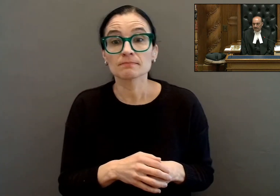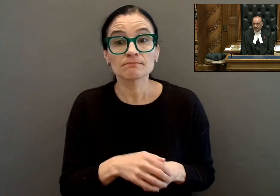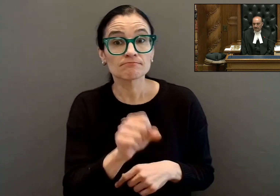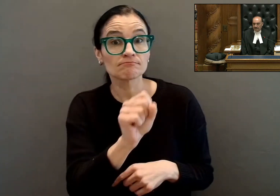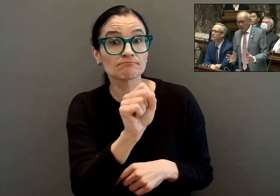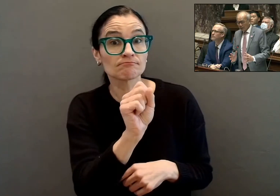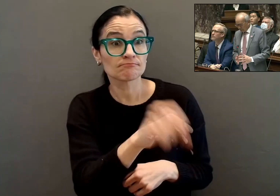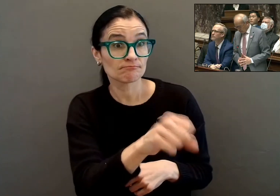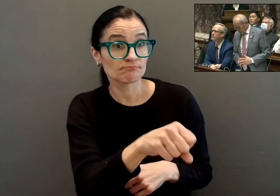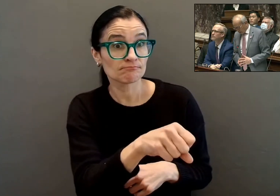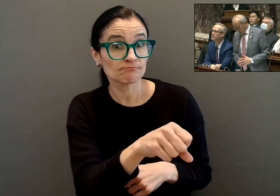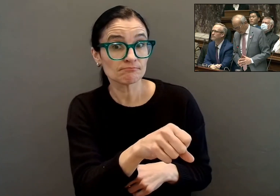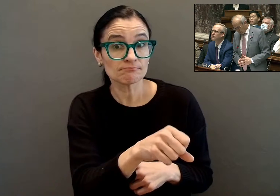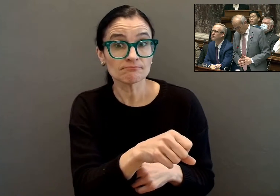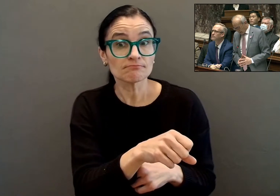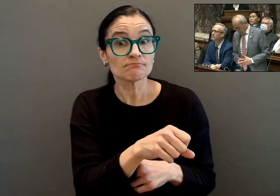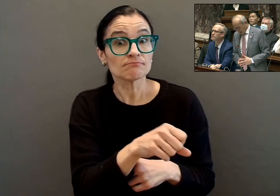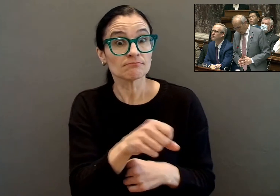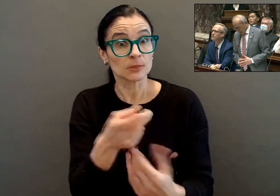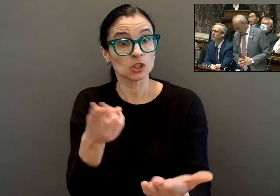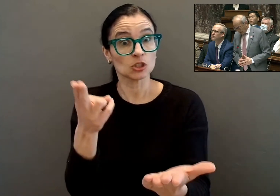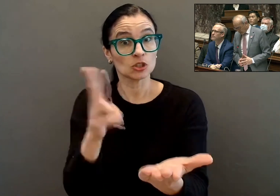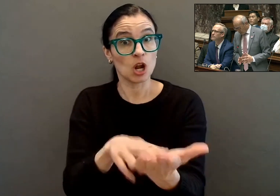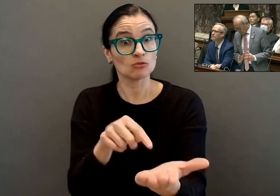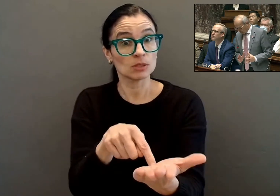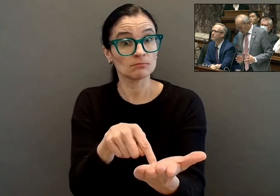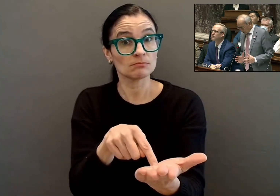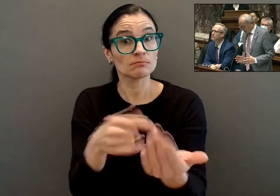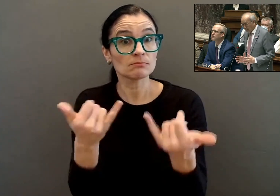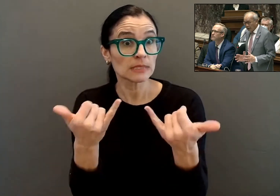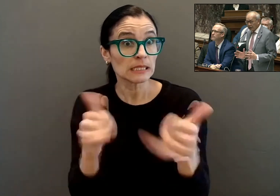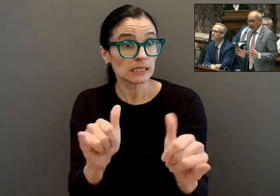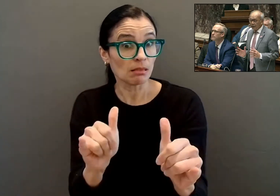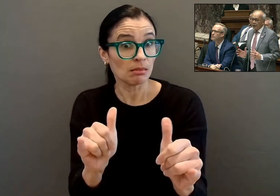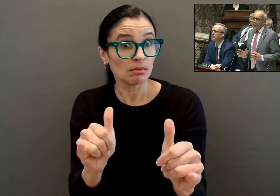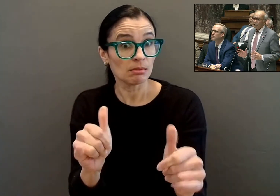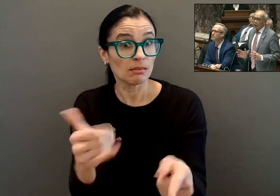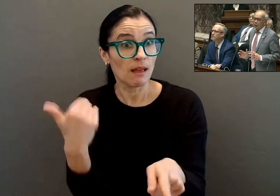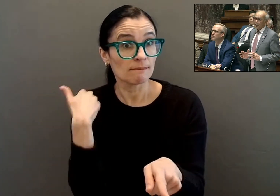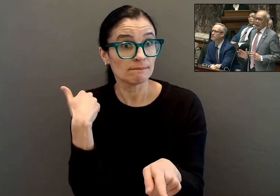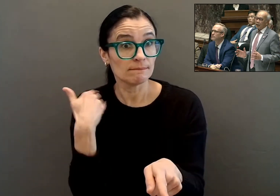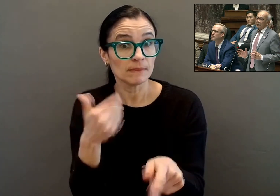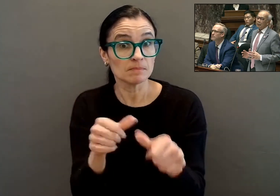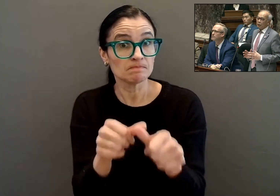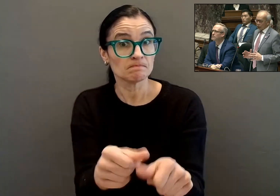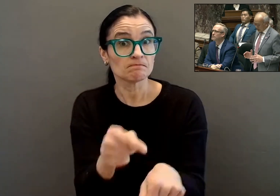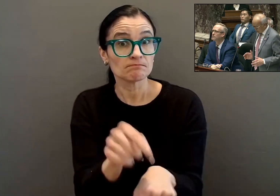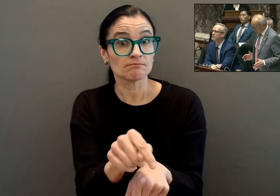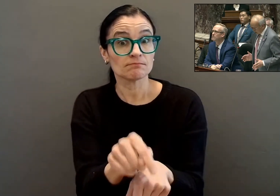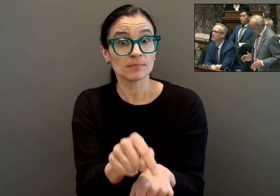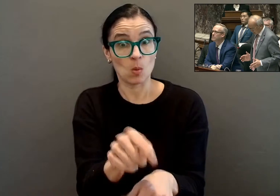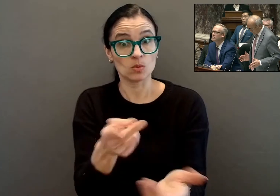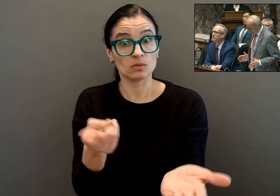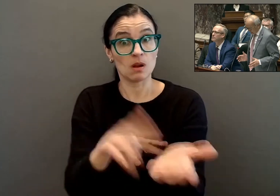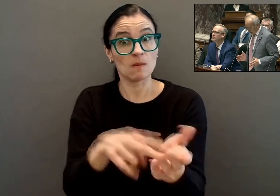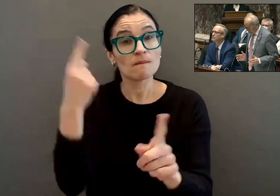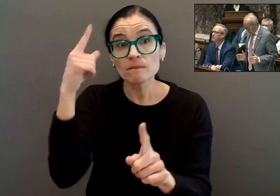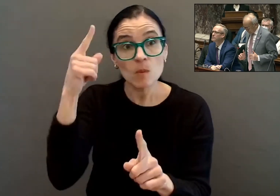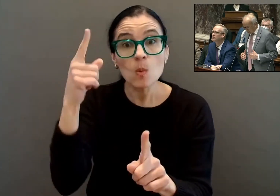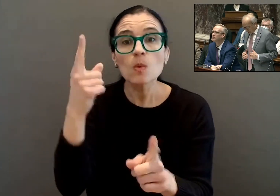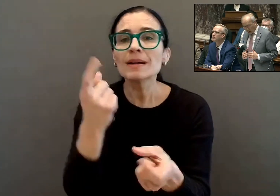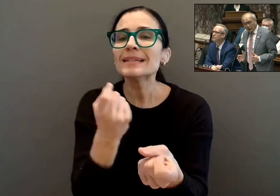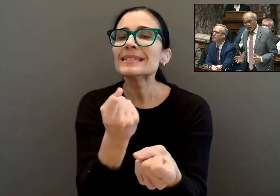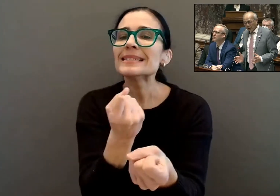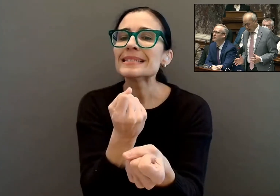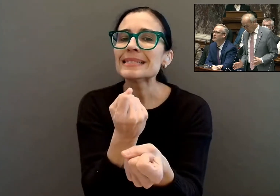still in force, and these contracts are for the safety and well-being of British Columbians,